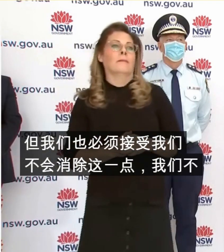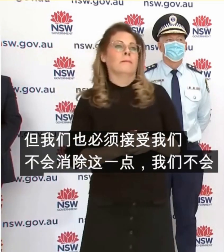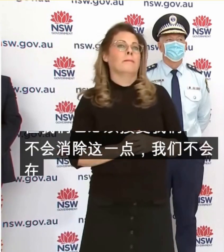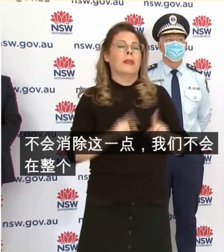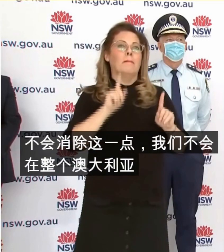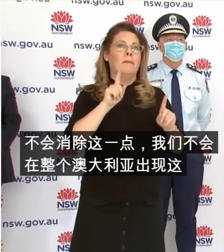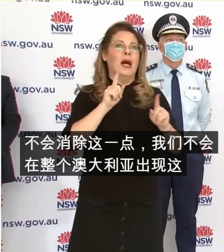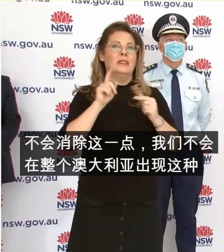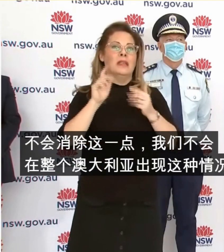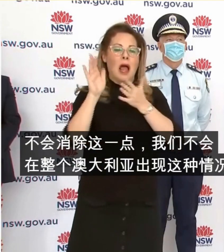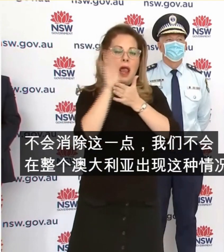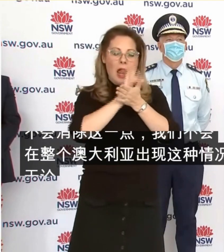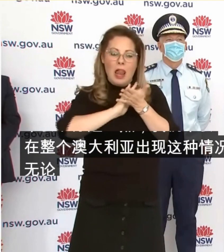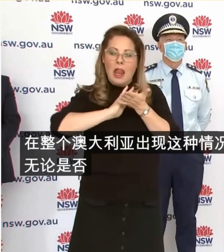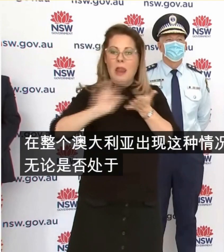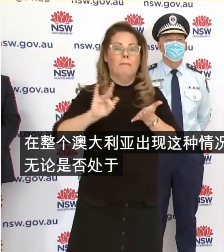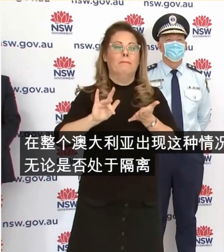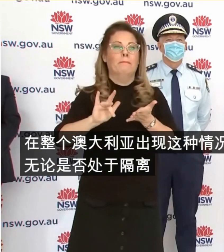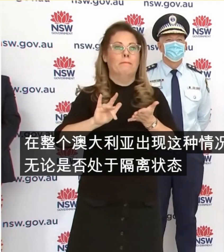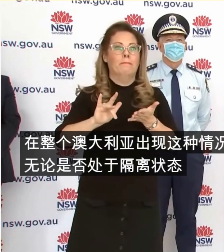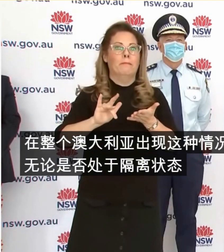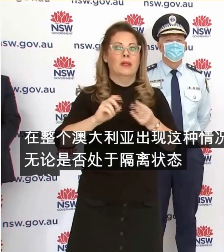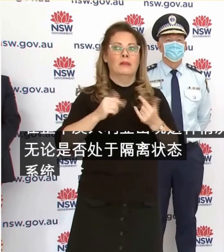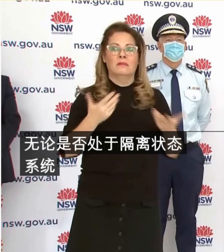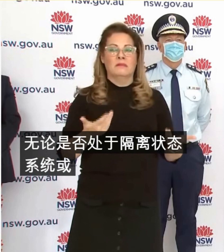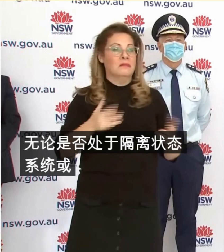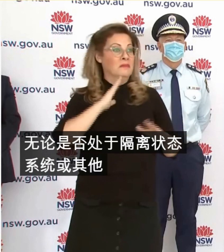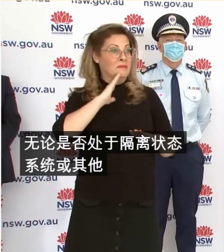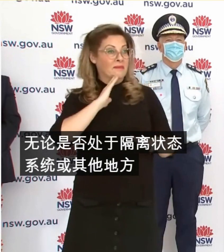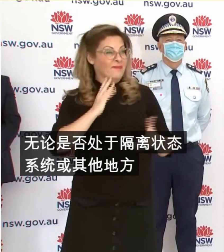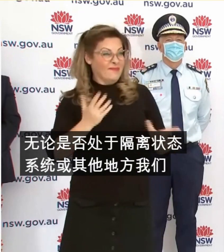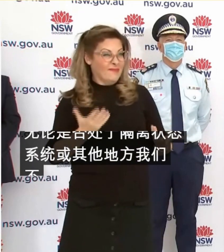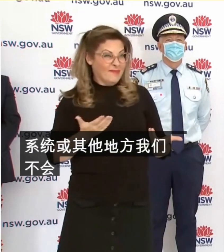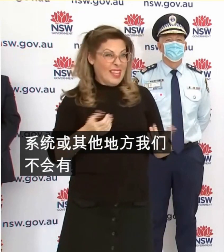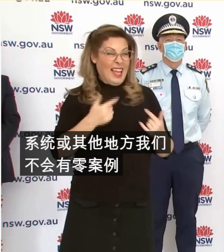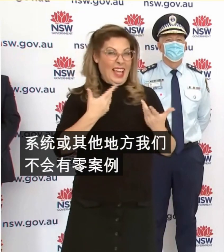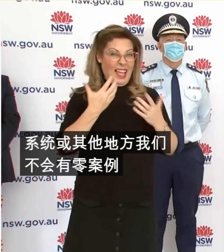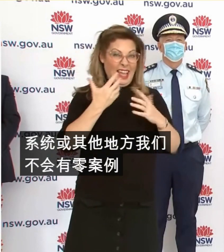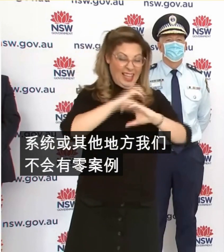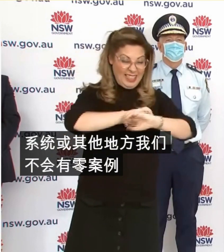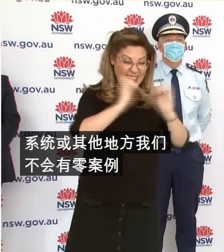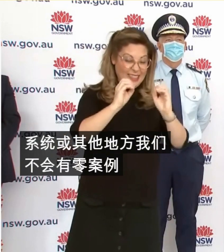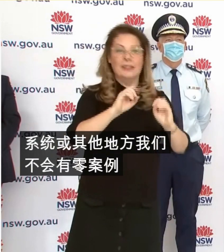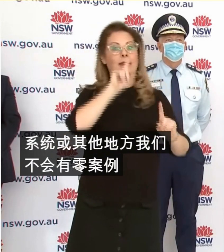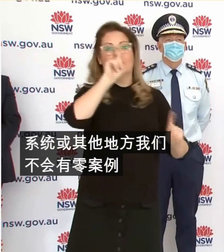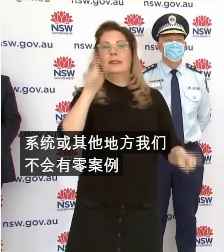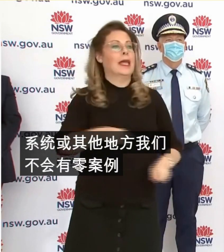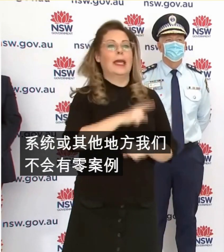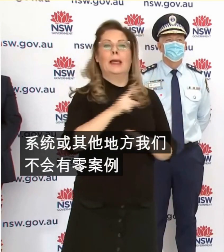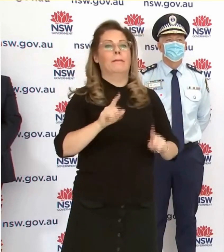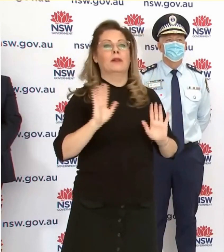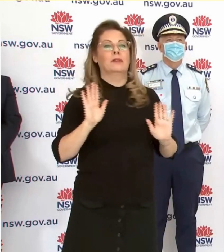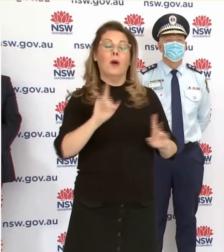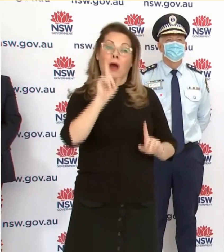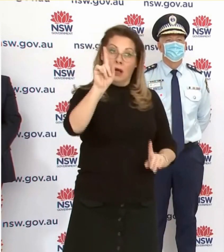going to wipe this out. We're not going to have a situation where across Australia, whether it's in the quarantine system or elsewhere, that we're not going to have 0 cases. I think,